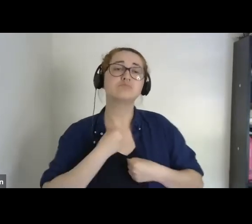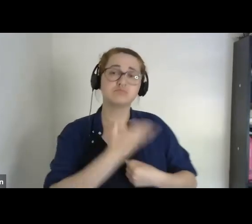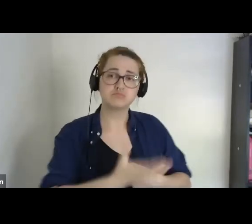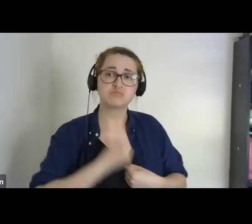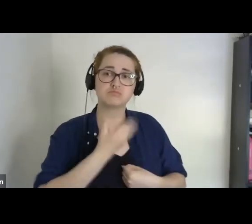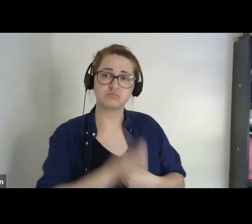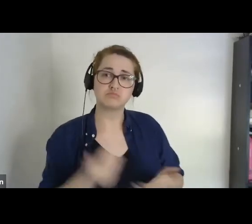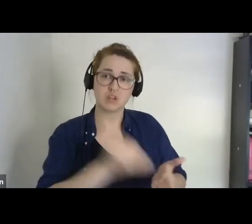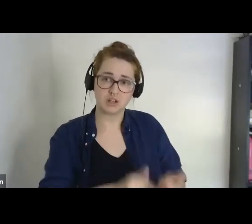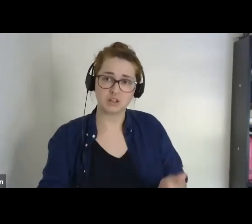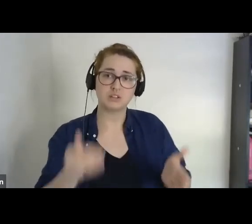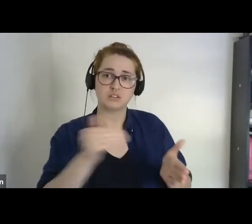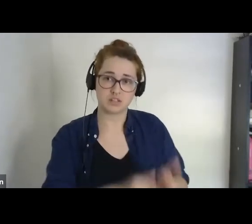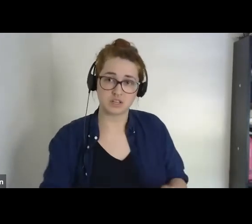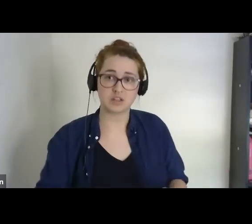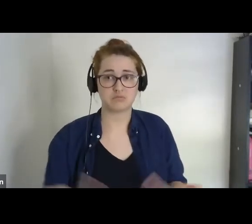challenges that are put to her.